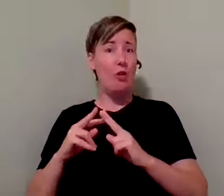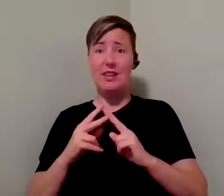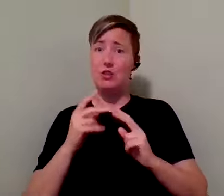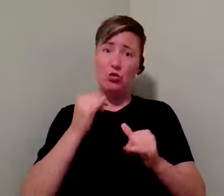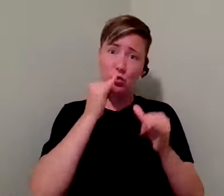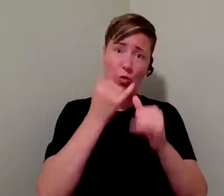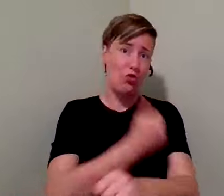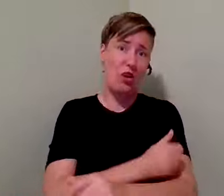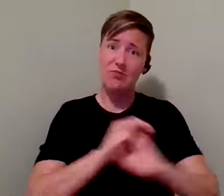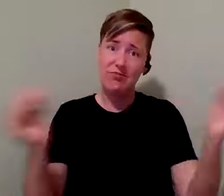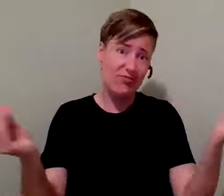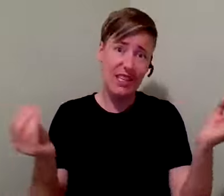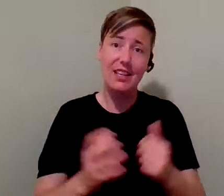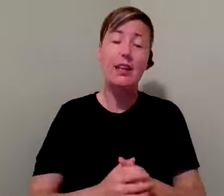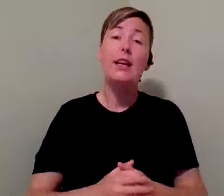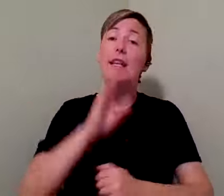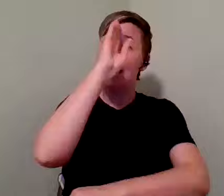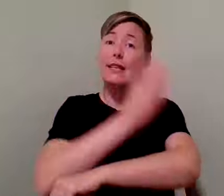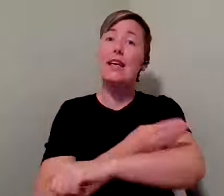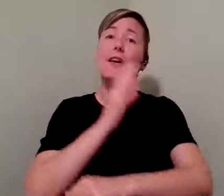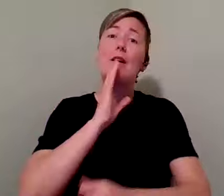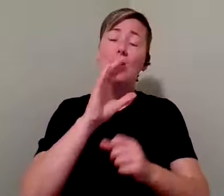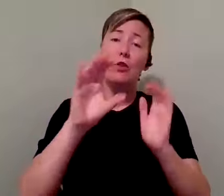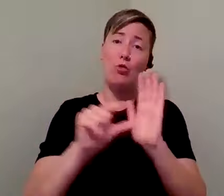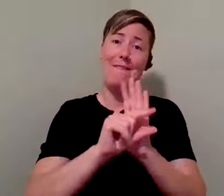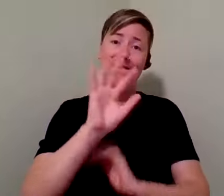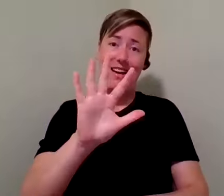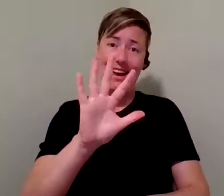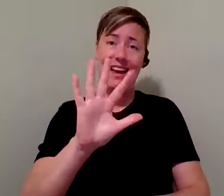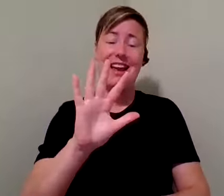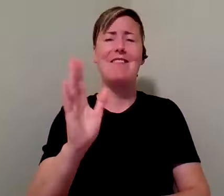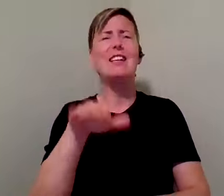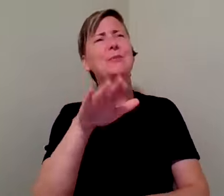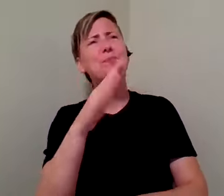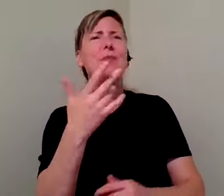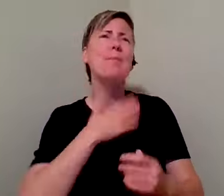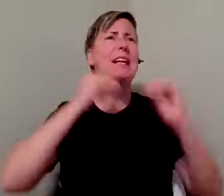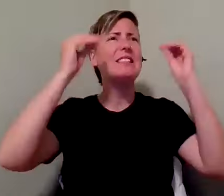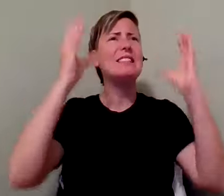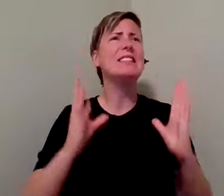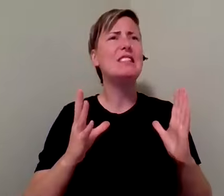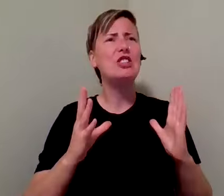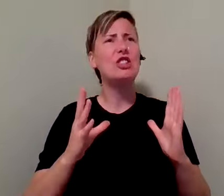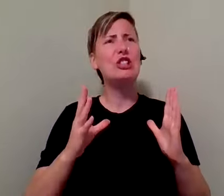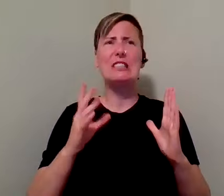when he was in 5th grade, came to me and said, "Dad, you need to talk to my class teacher. I think she's got a problem. She smells